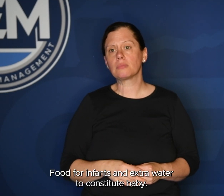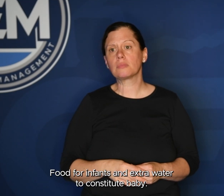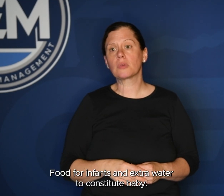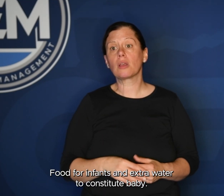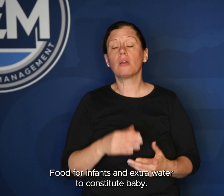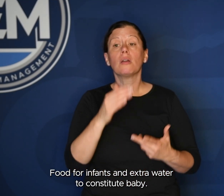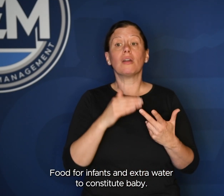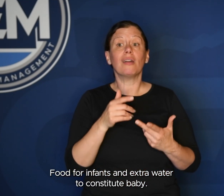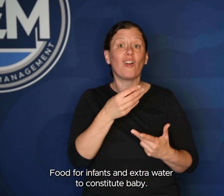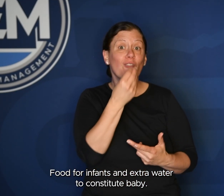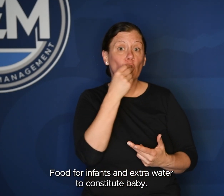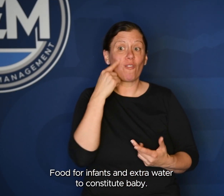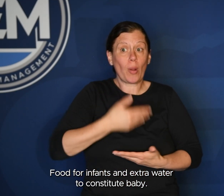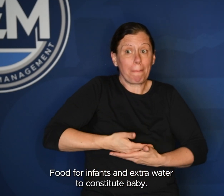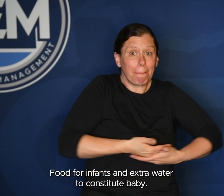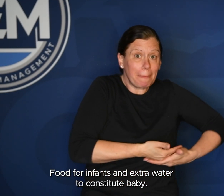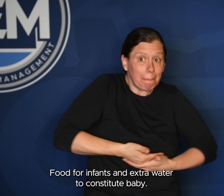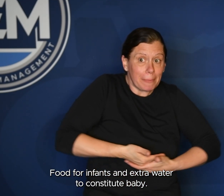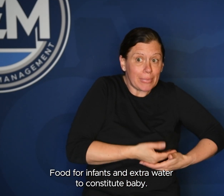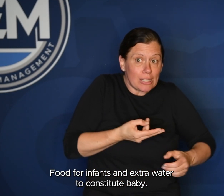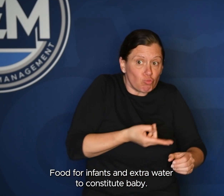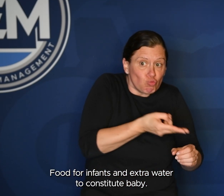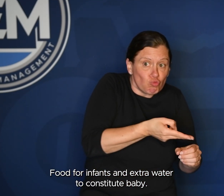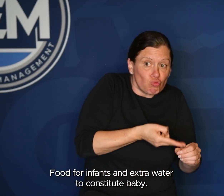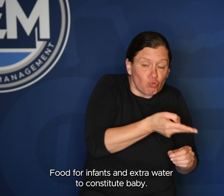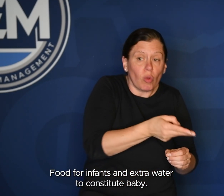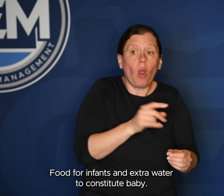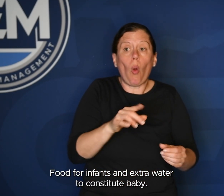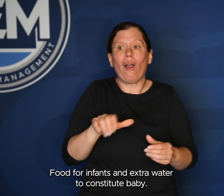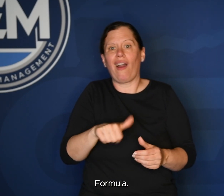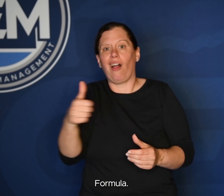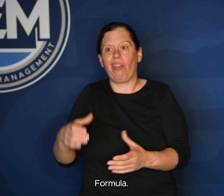Food for infants and extra water to constitute baby formula.